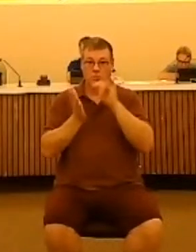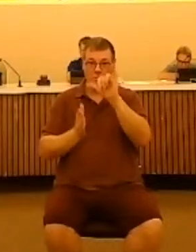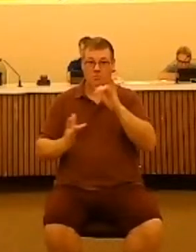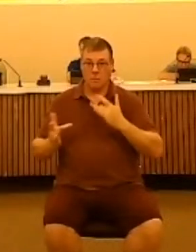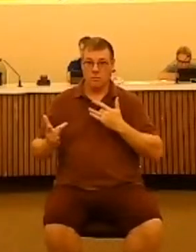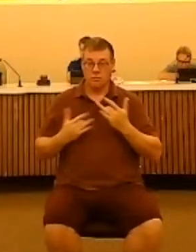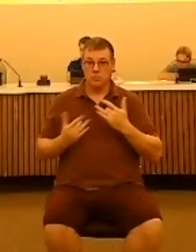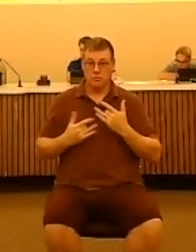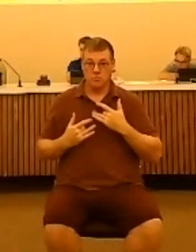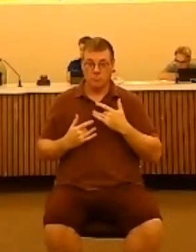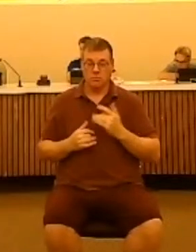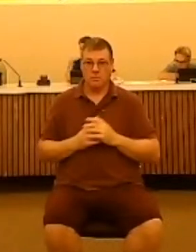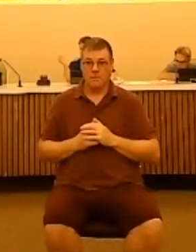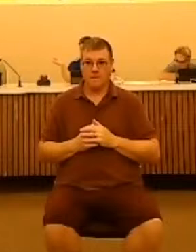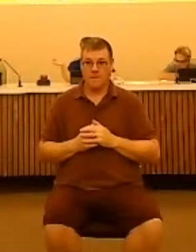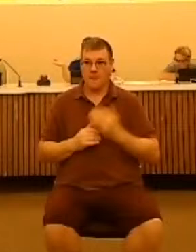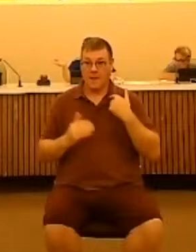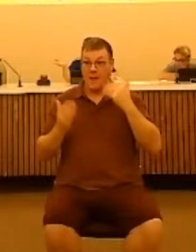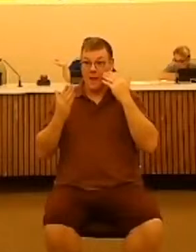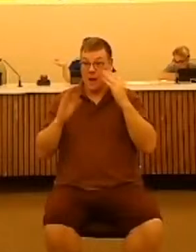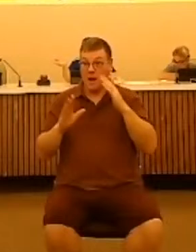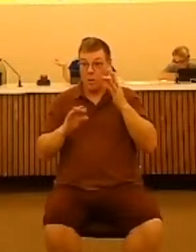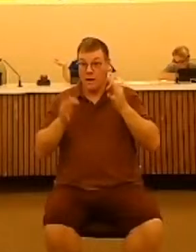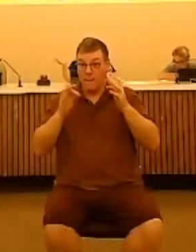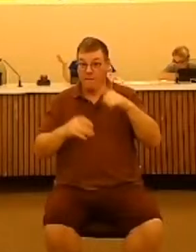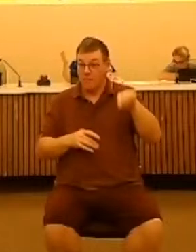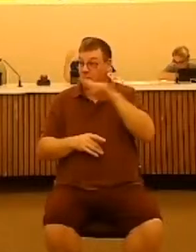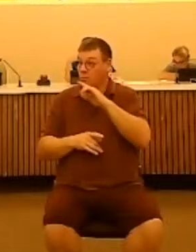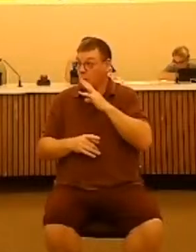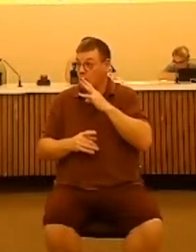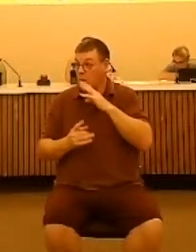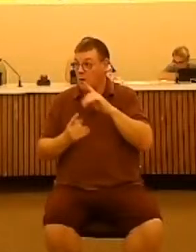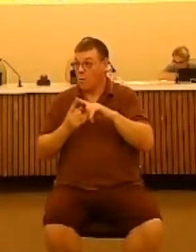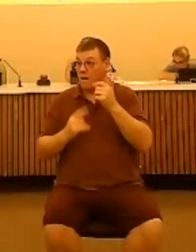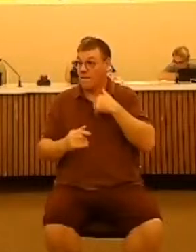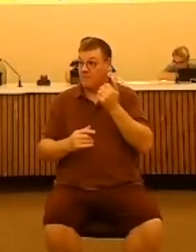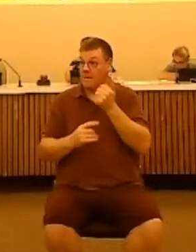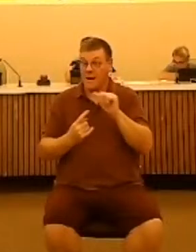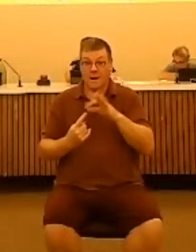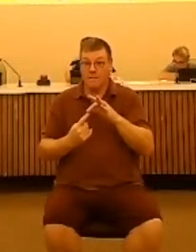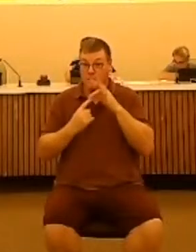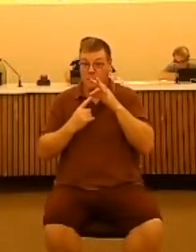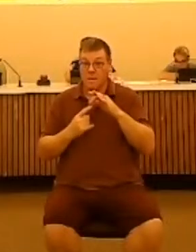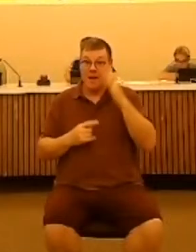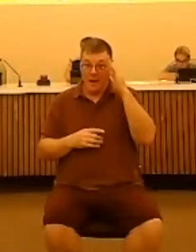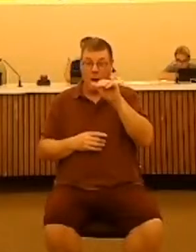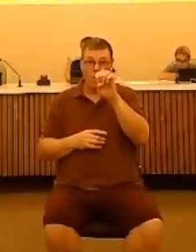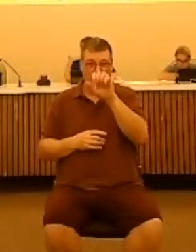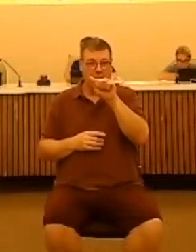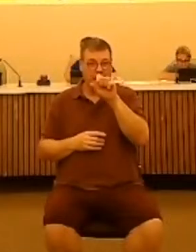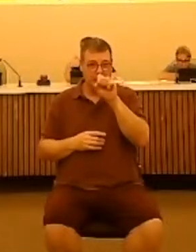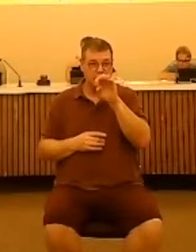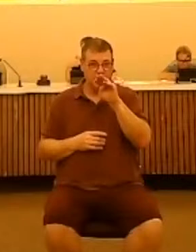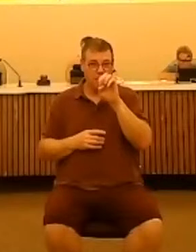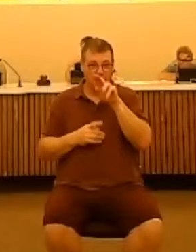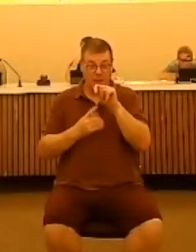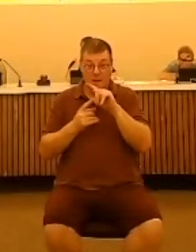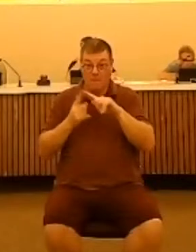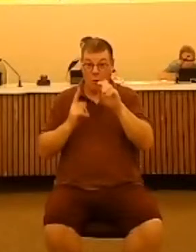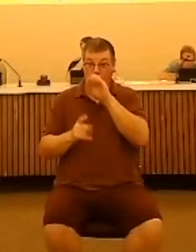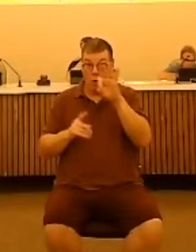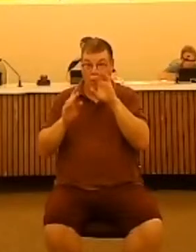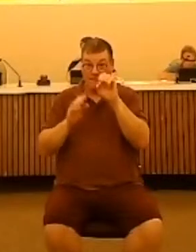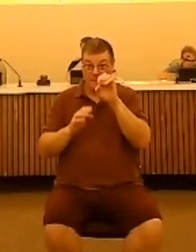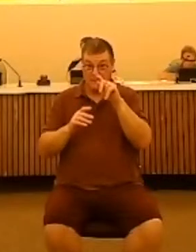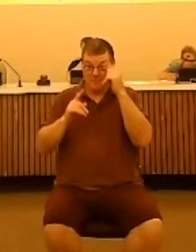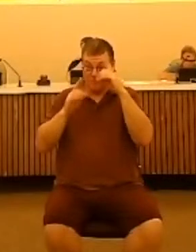concern if they have, I don't know if you guys have talked to them, if they have a particular offset. I realize there's an easement, but is there an offset for the